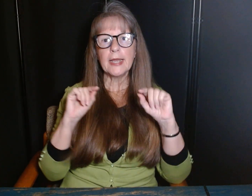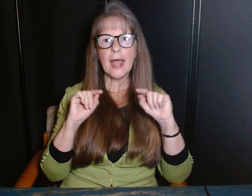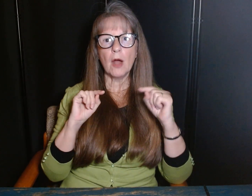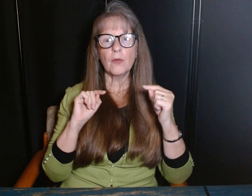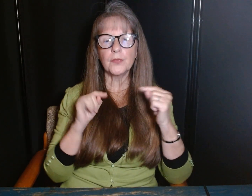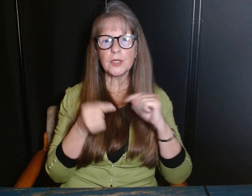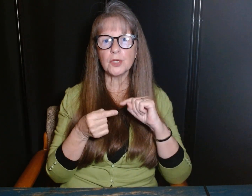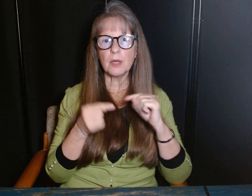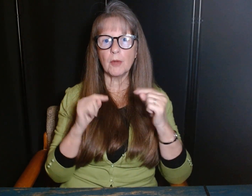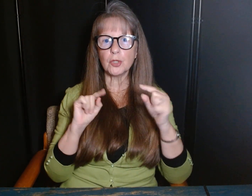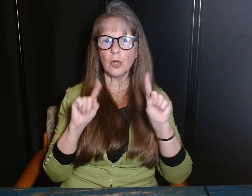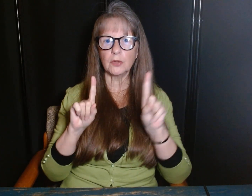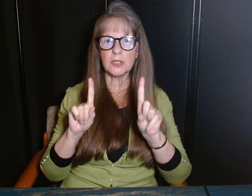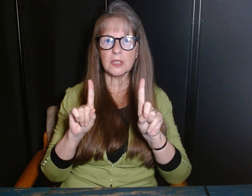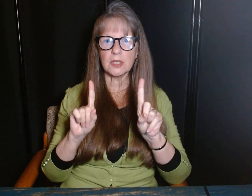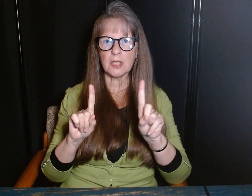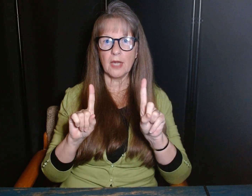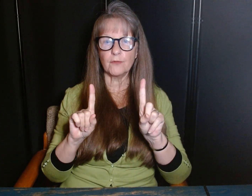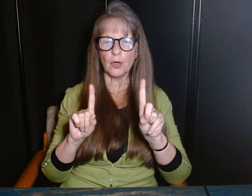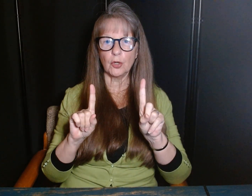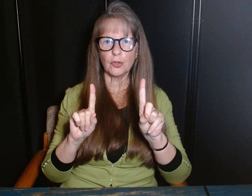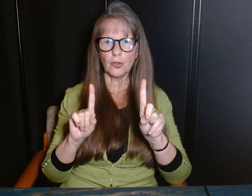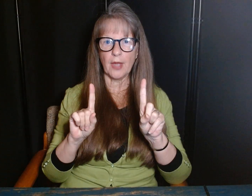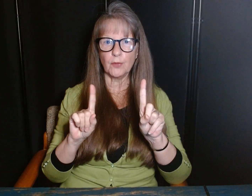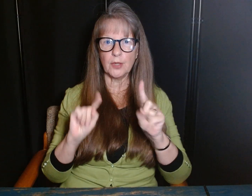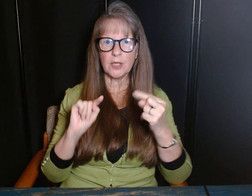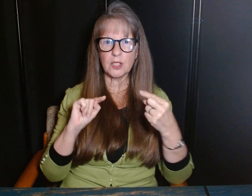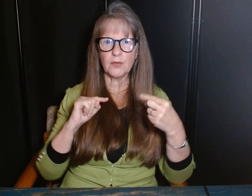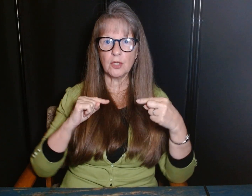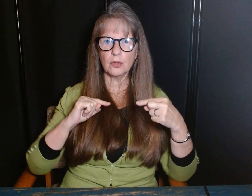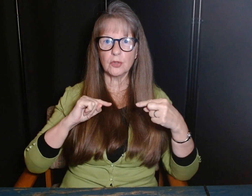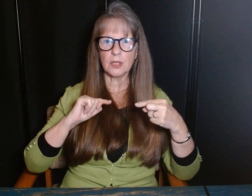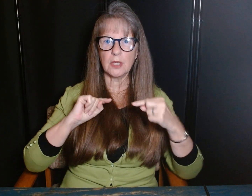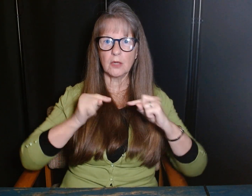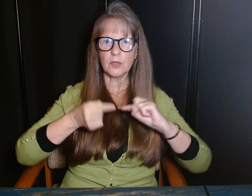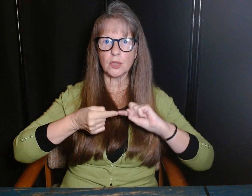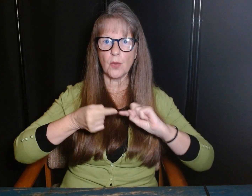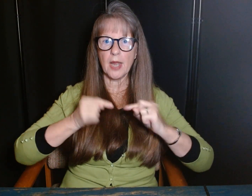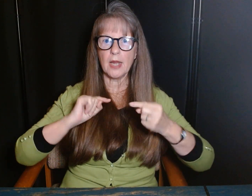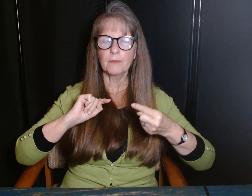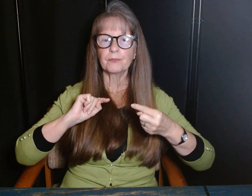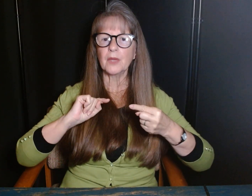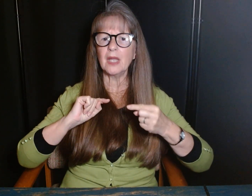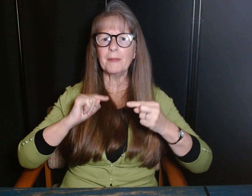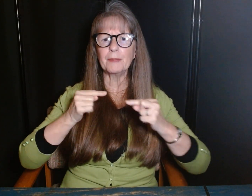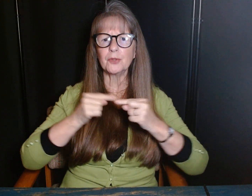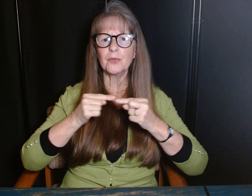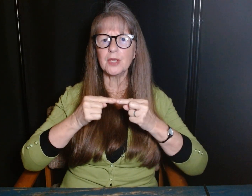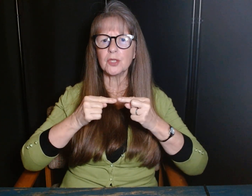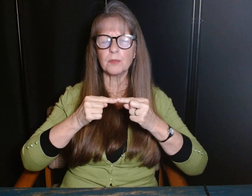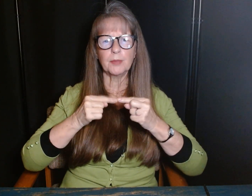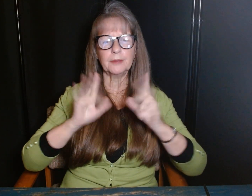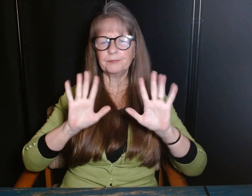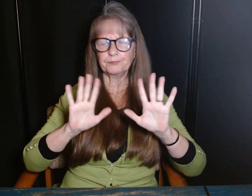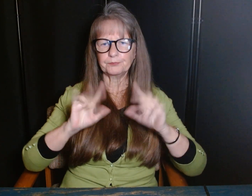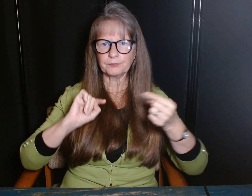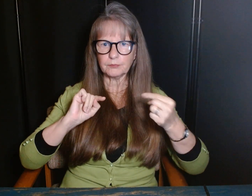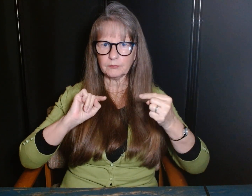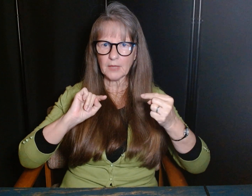Now, this is an emotional hurt. This is the sign for hurt. So you have your index fingers and they go this way. A lot of people do this, but it's really